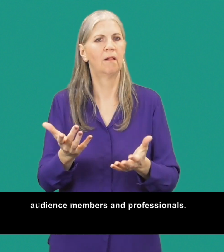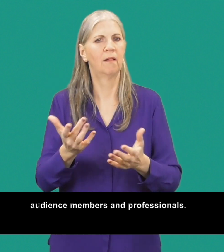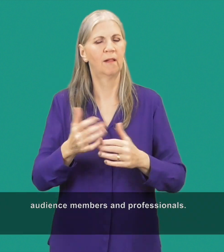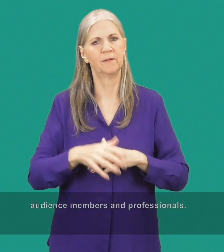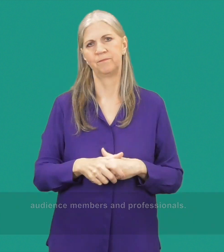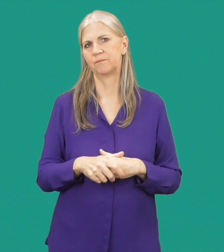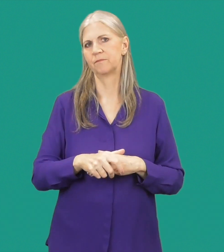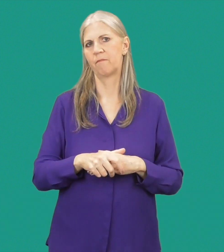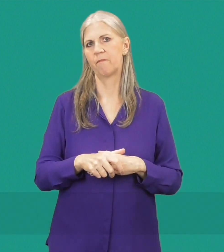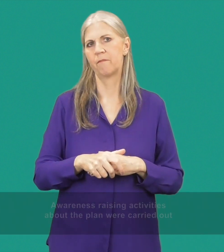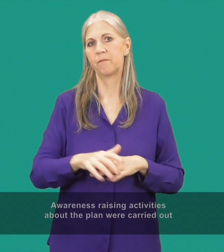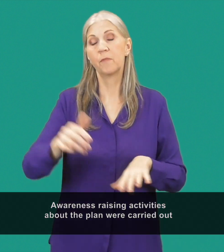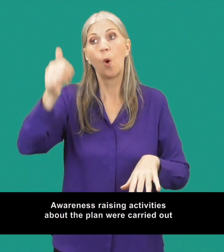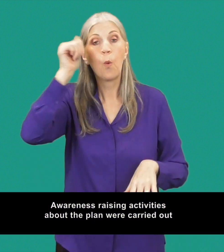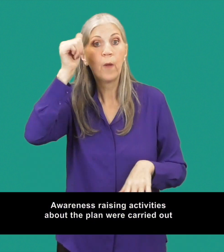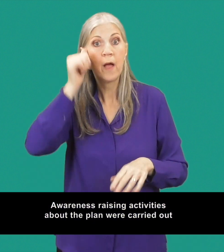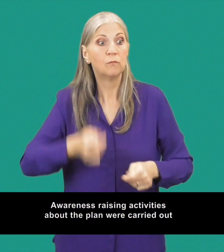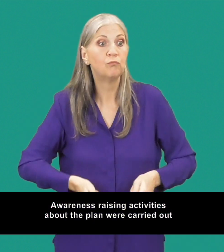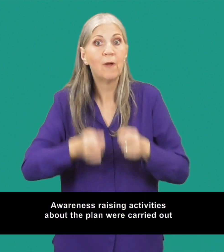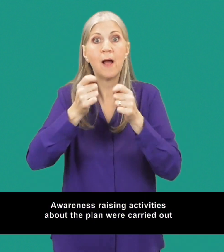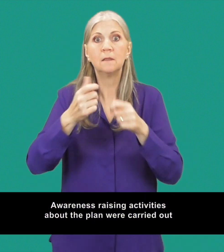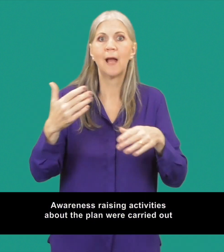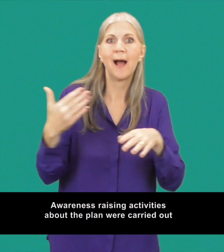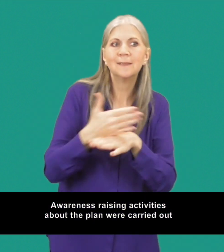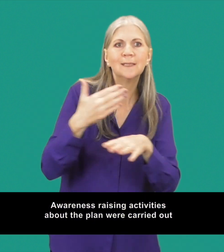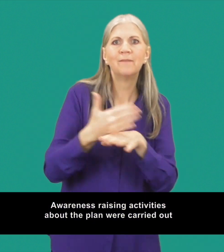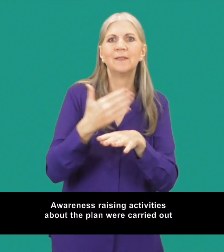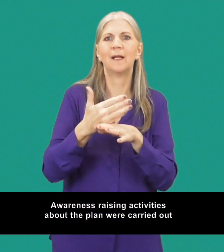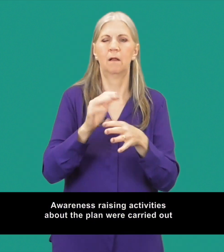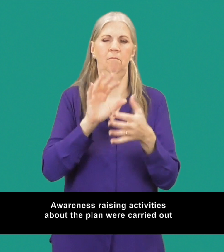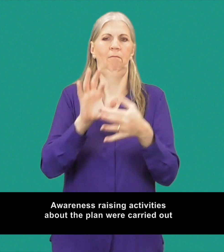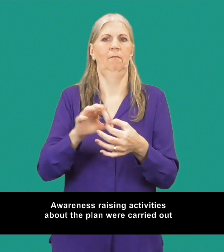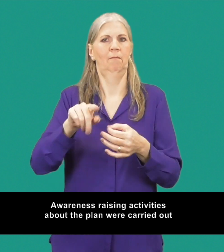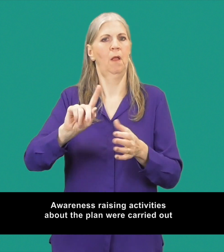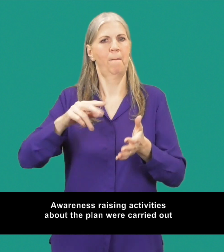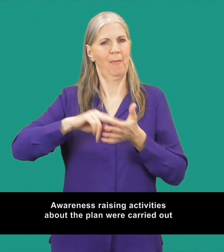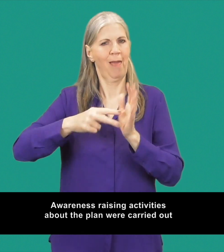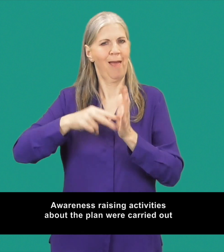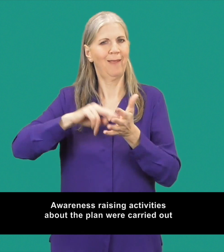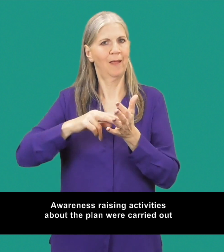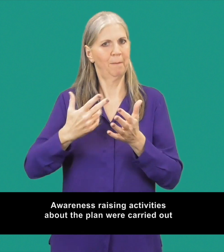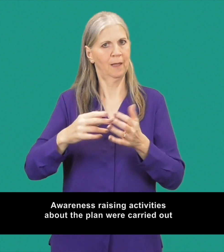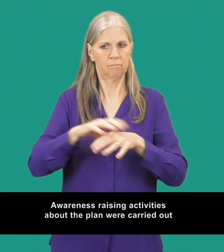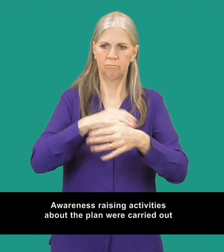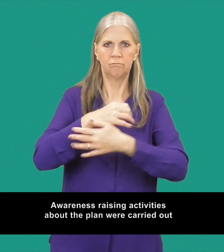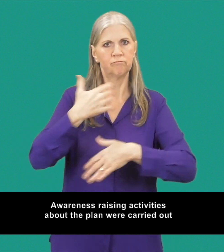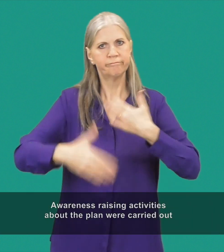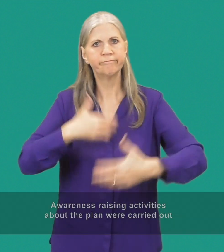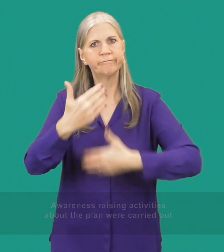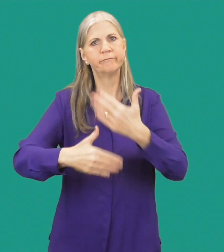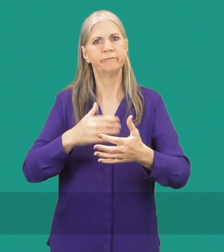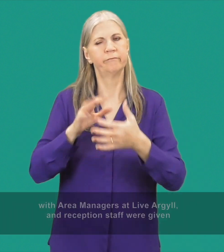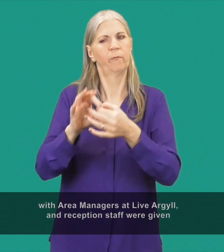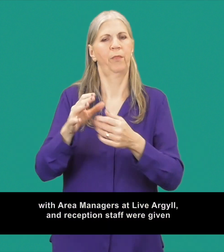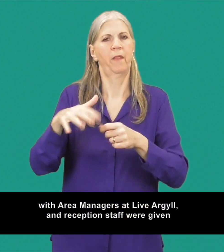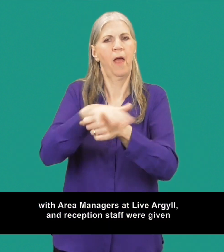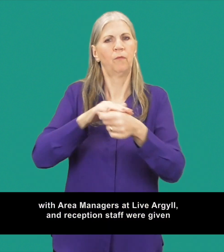Awareness raising activities about the plan were carried out, with area managers at Live Argyll